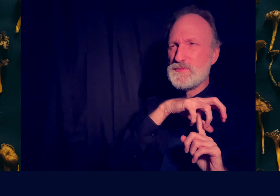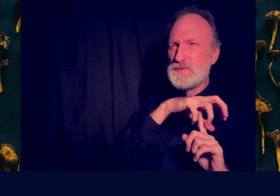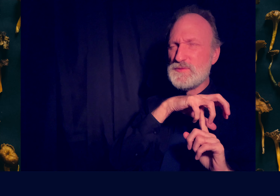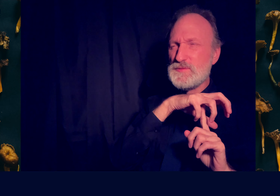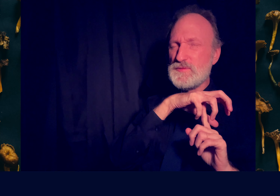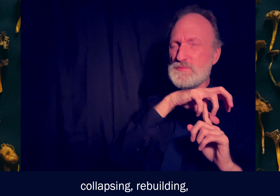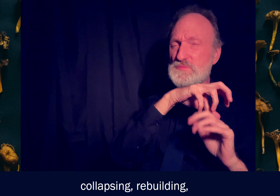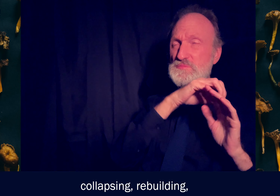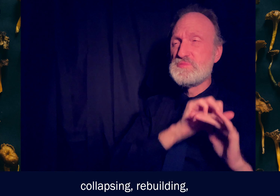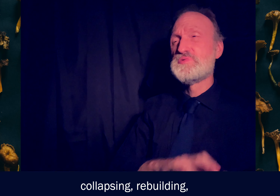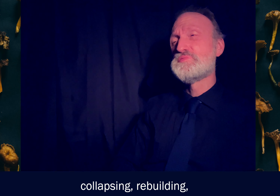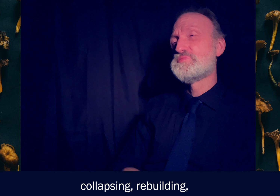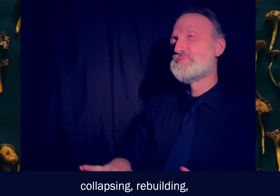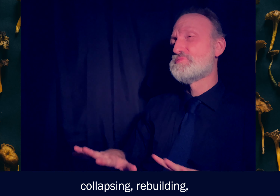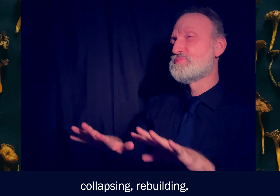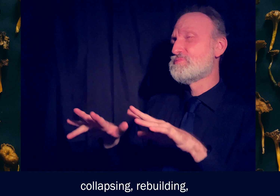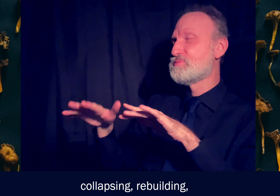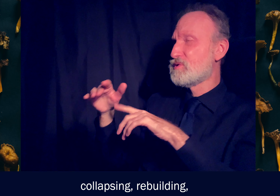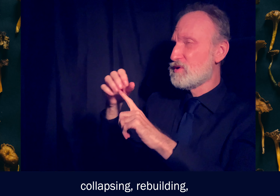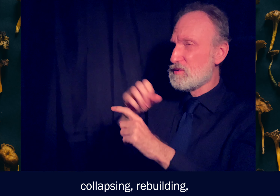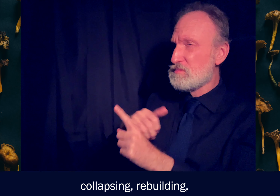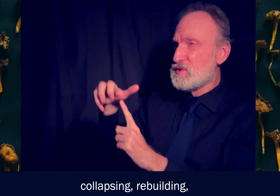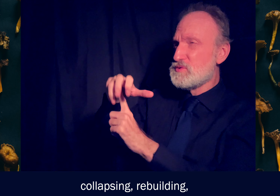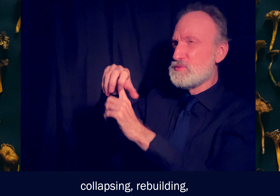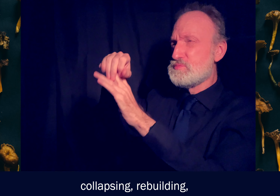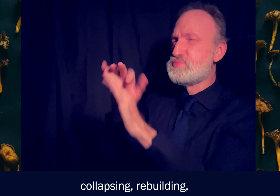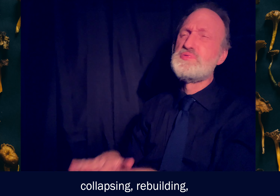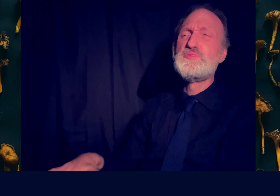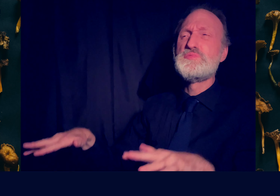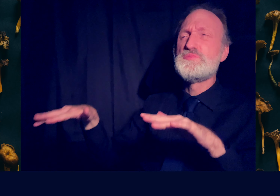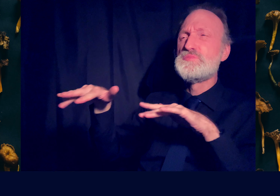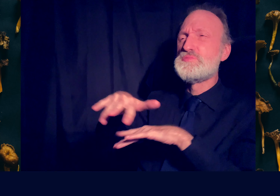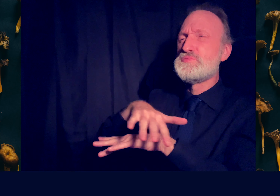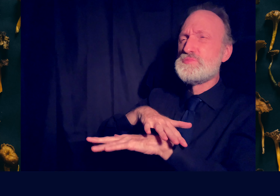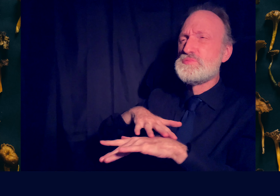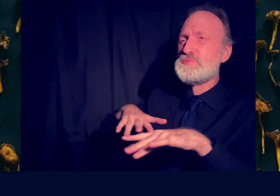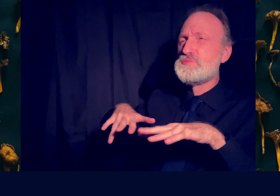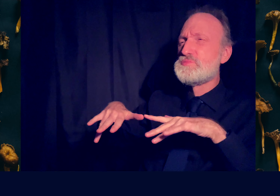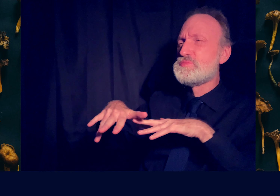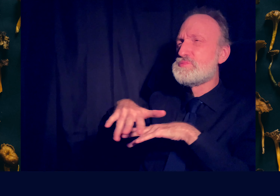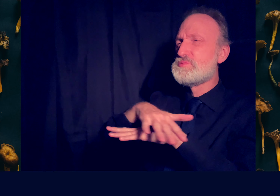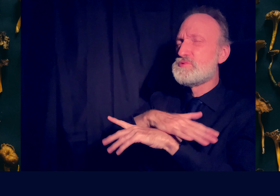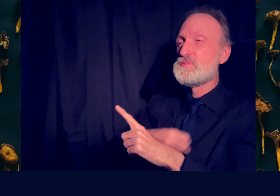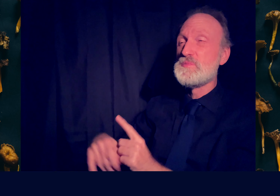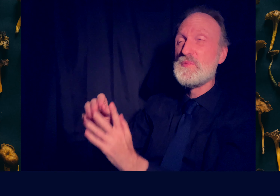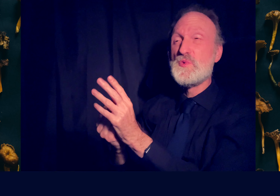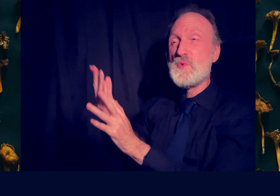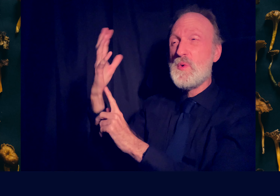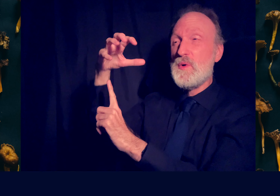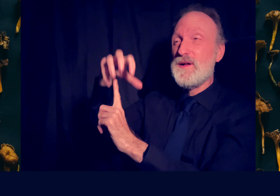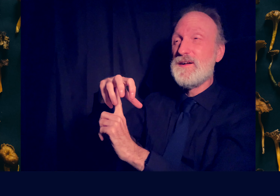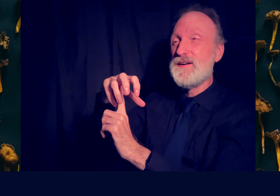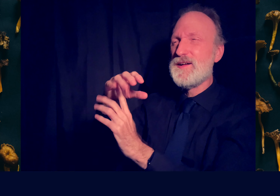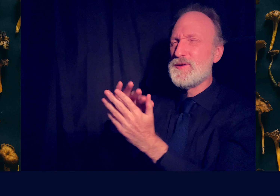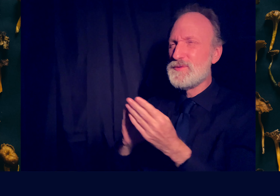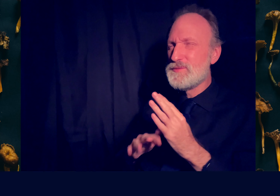Collapsing, rebuilding, collapsing, rebuilding, collapsing,